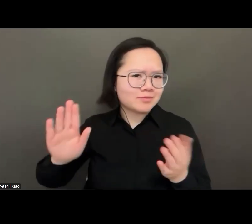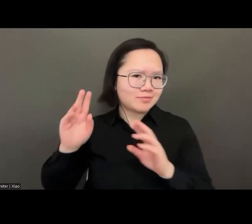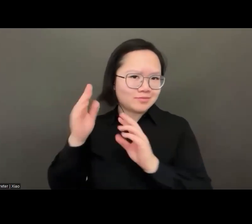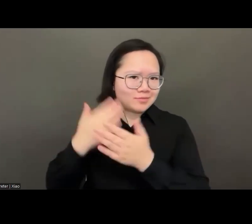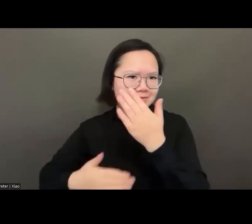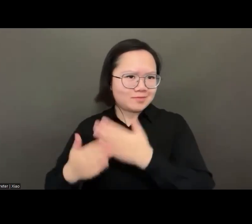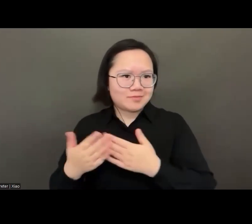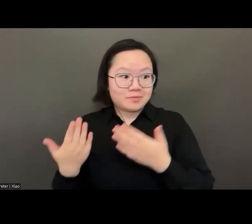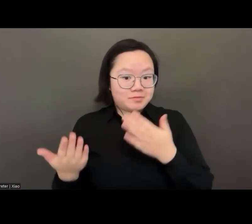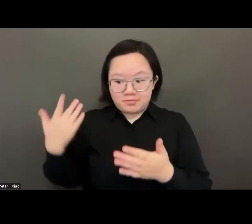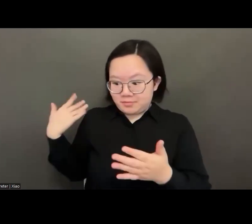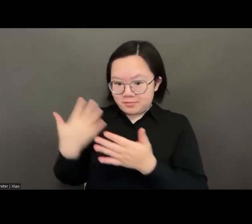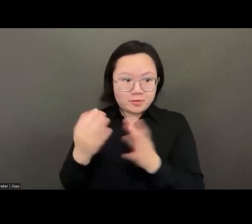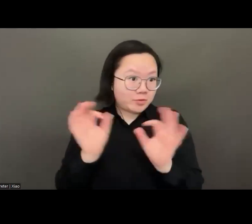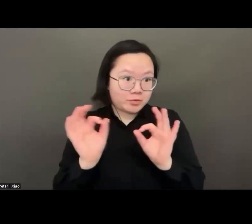most important area.